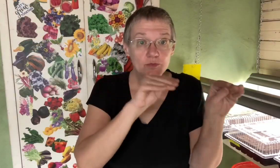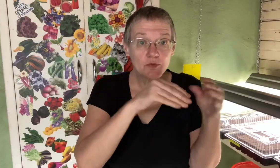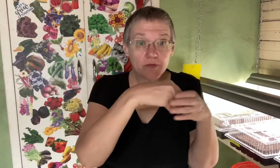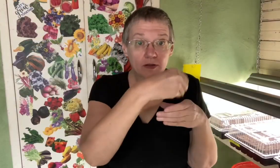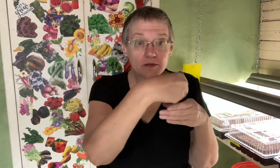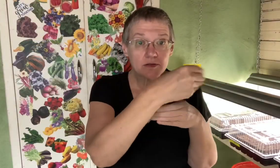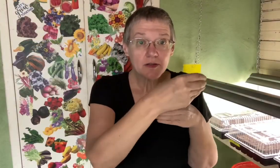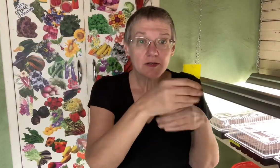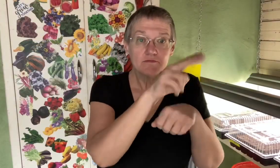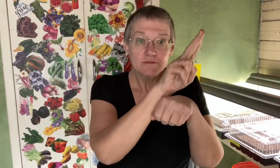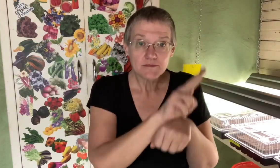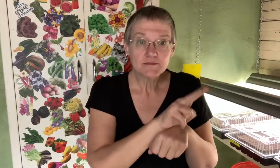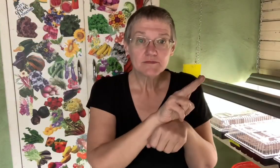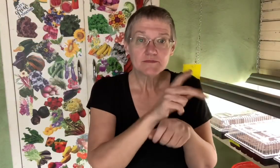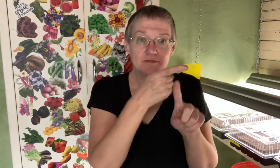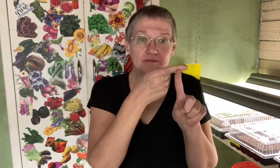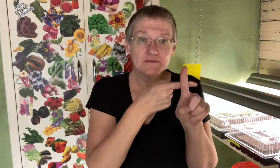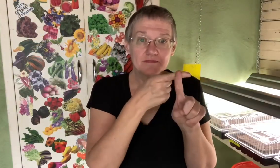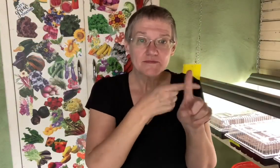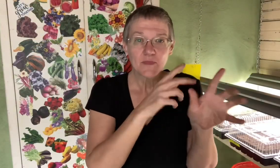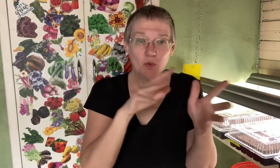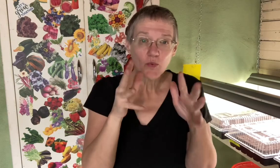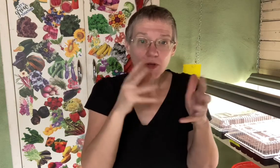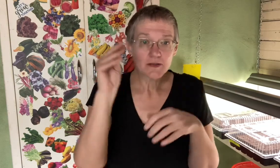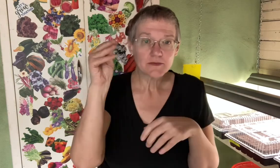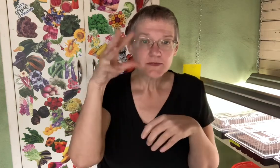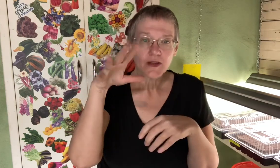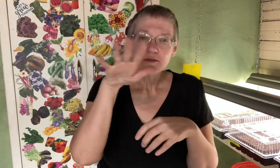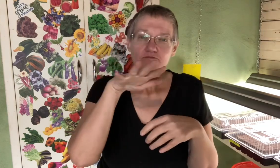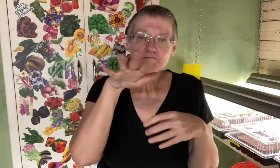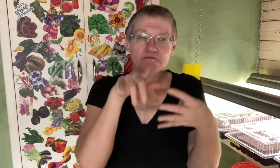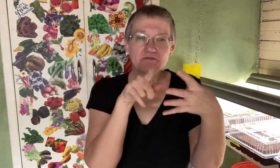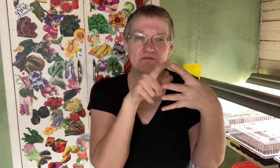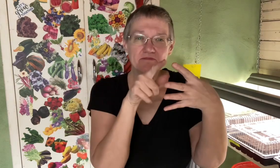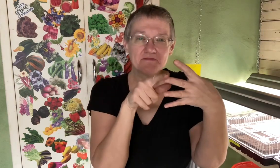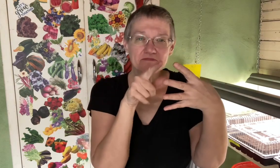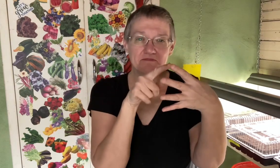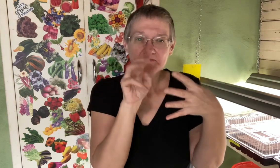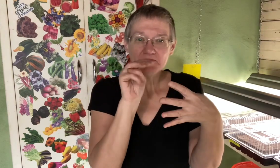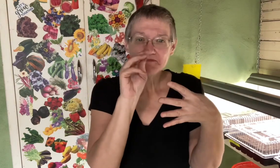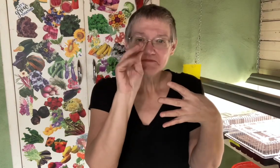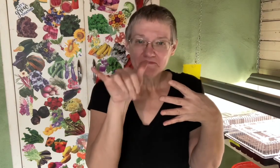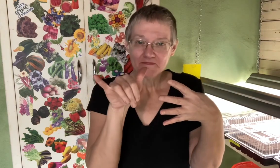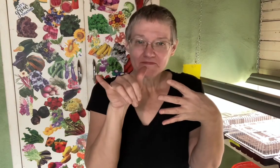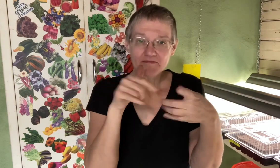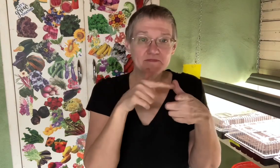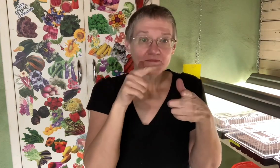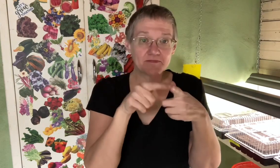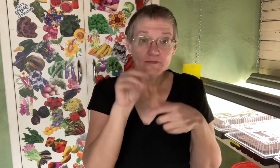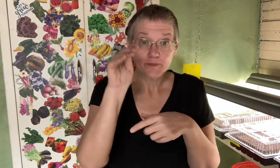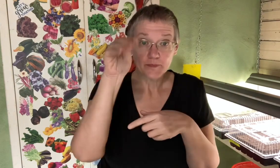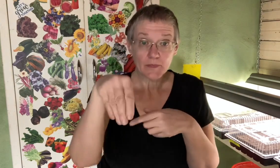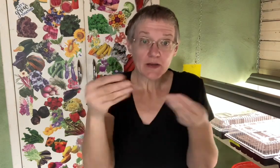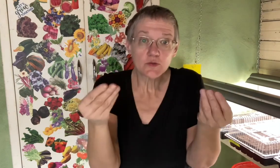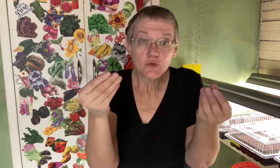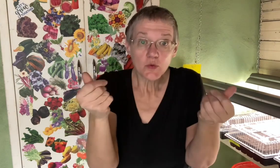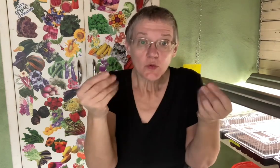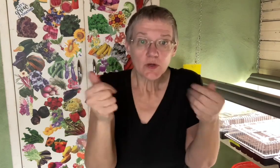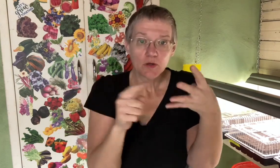We're going to start moving them outside to get used to the temperature, the wind, and the sun at the beginning of May. Then we're going to put them in